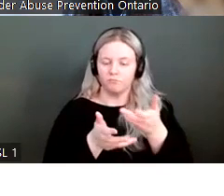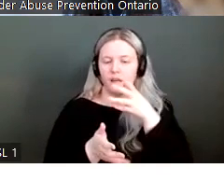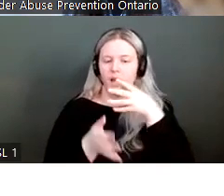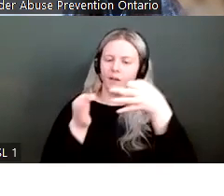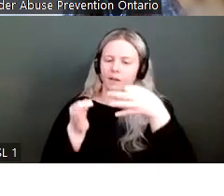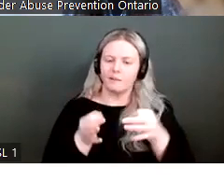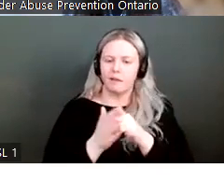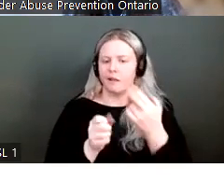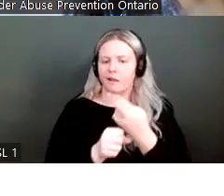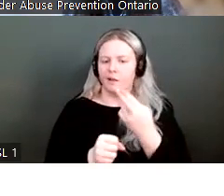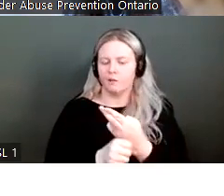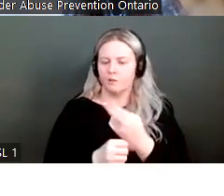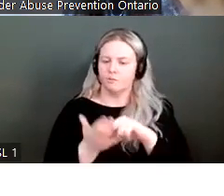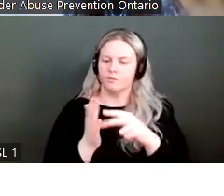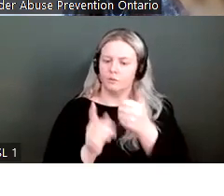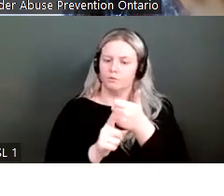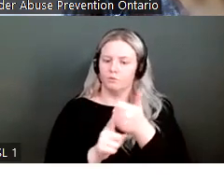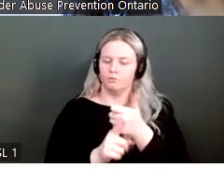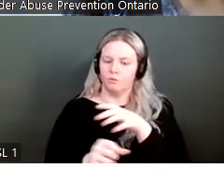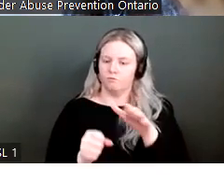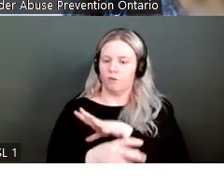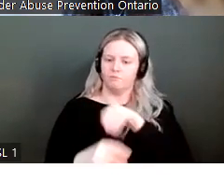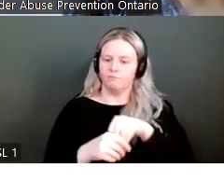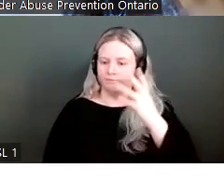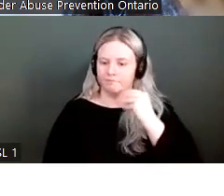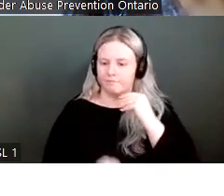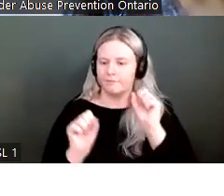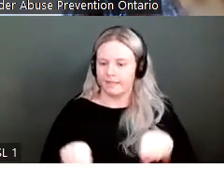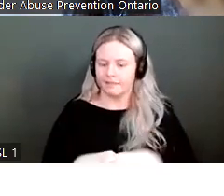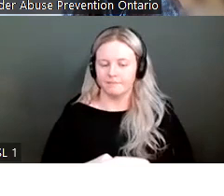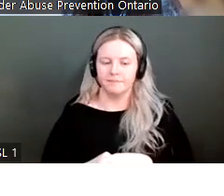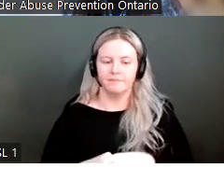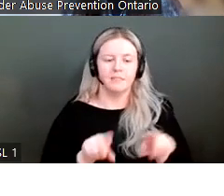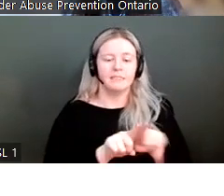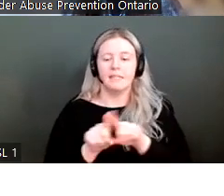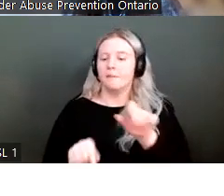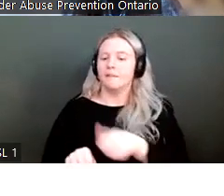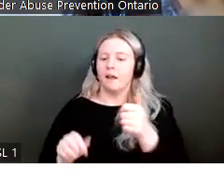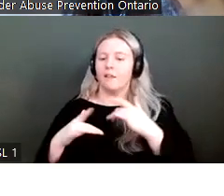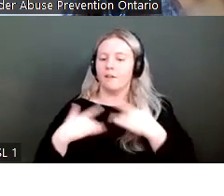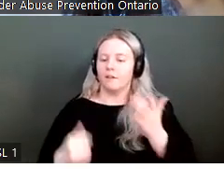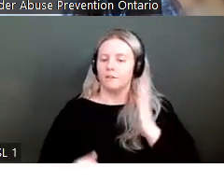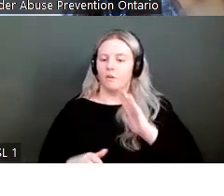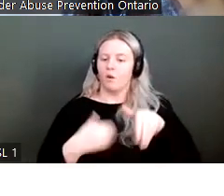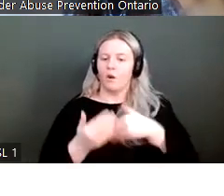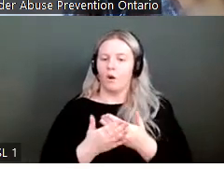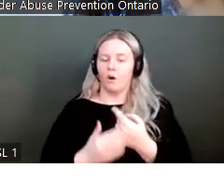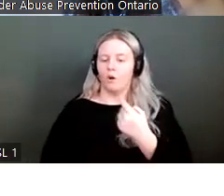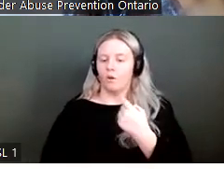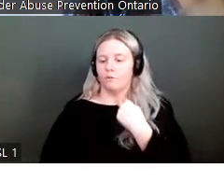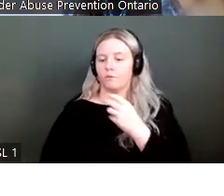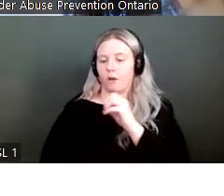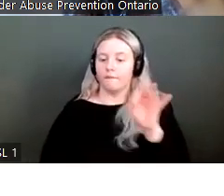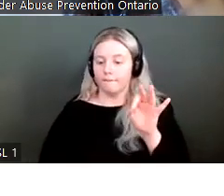that experience. So as many of other sessions we've hosted, all microphones will be muted because we have so many